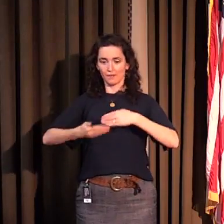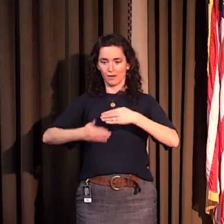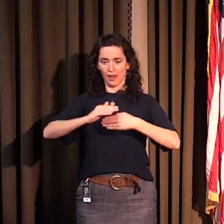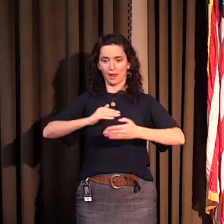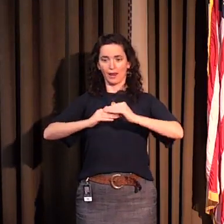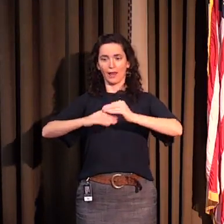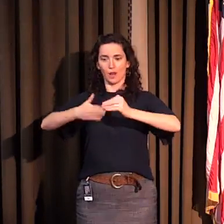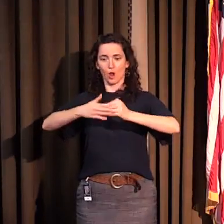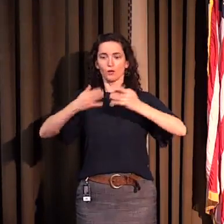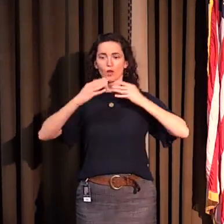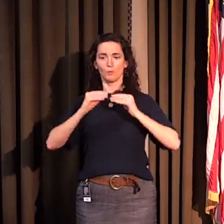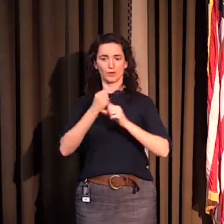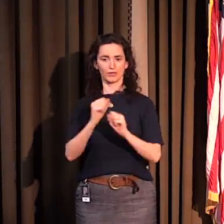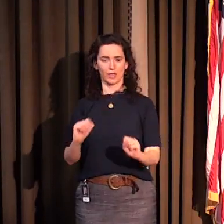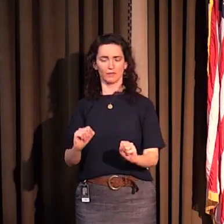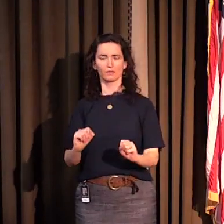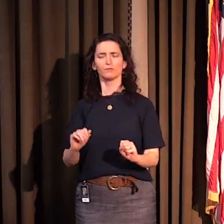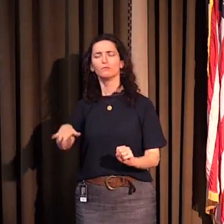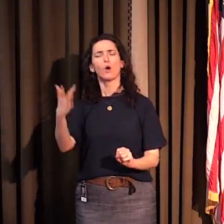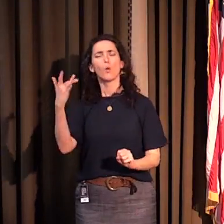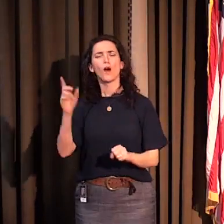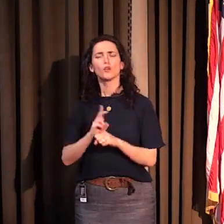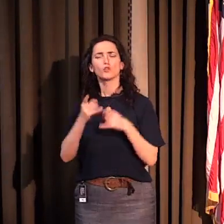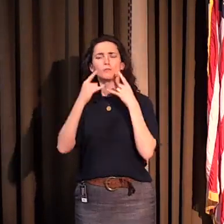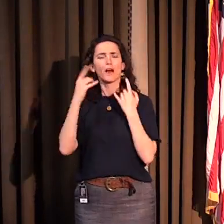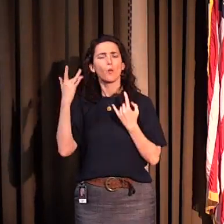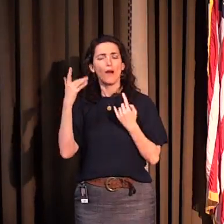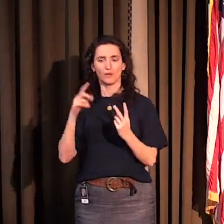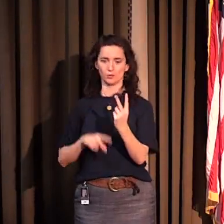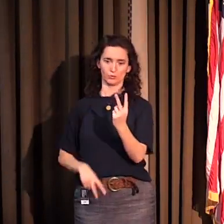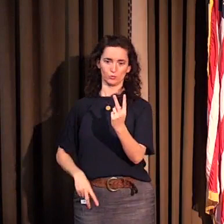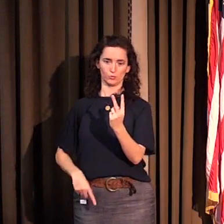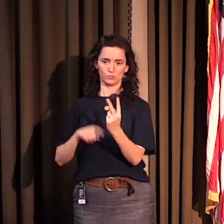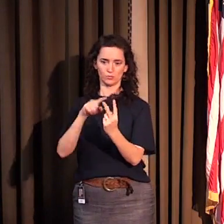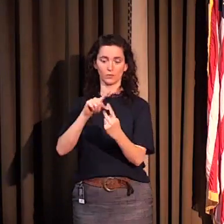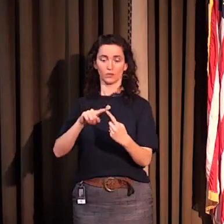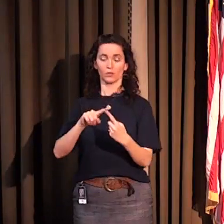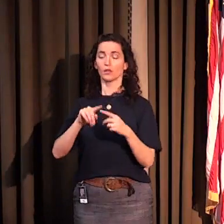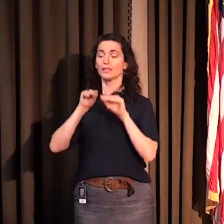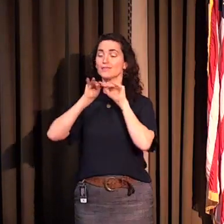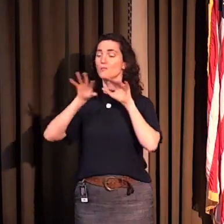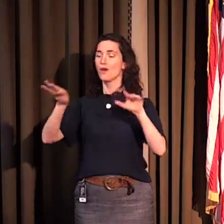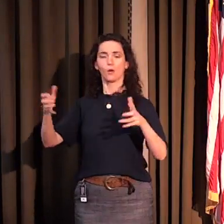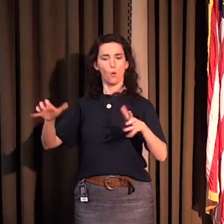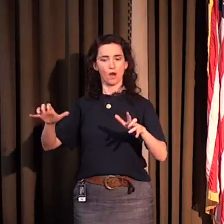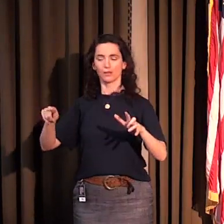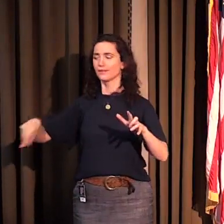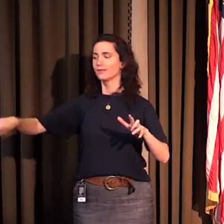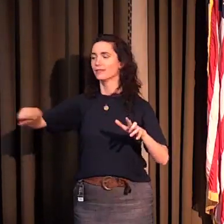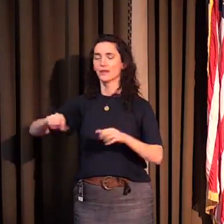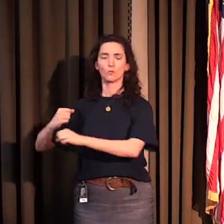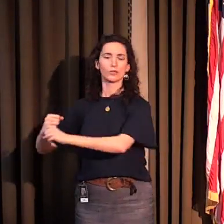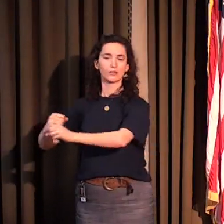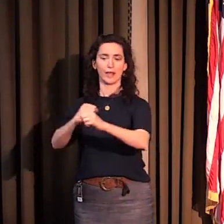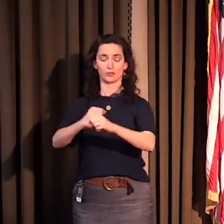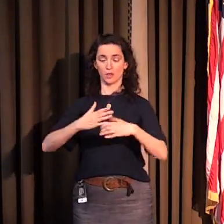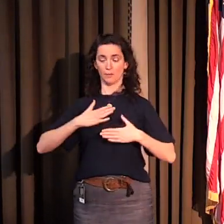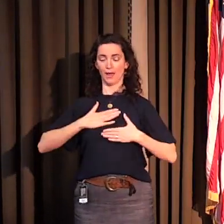reasons why we wear masks with COVID, why it's important. One is to protect those around you from your